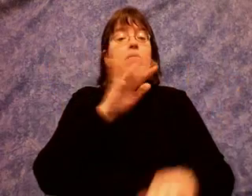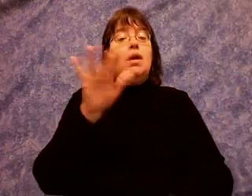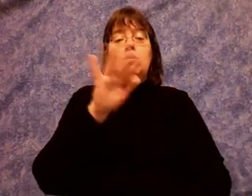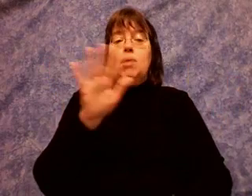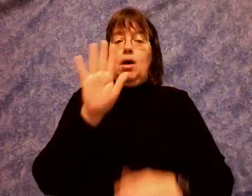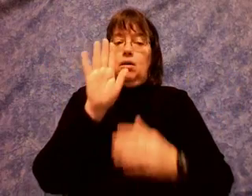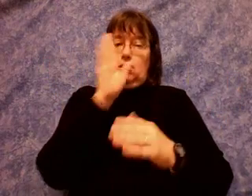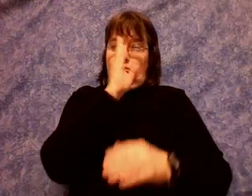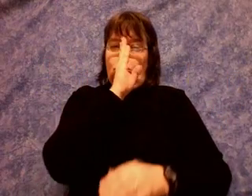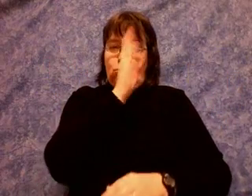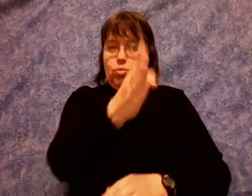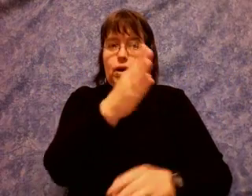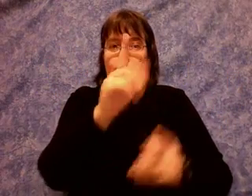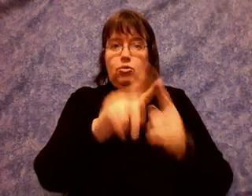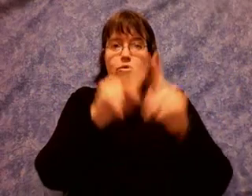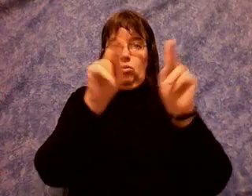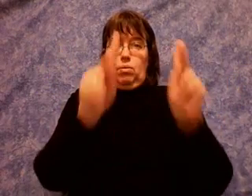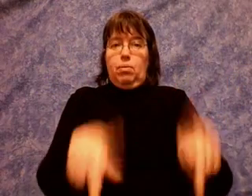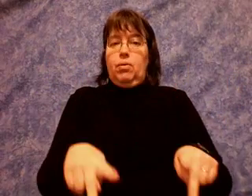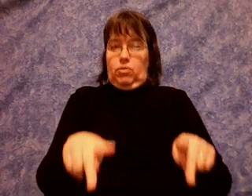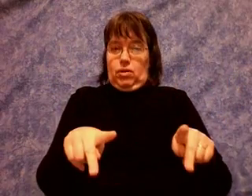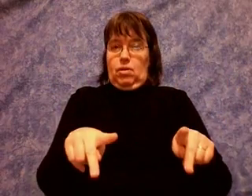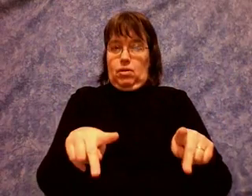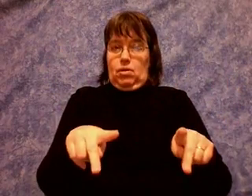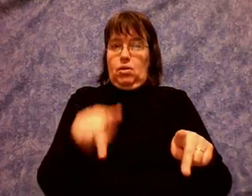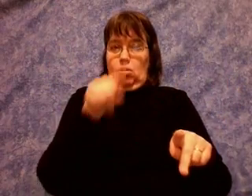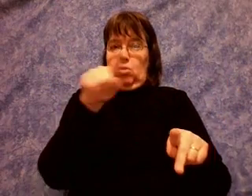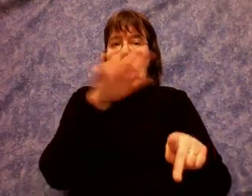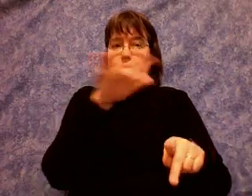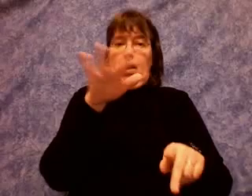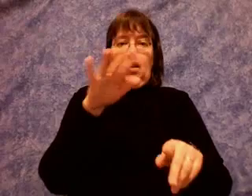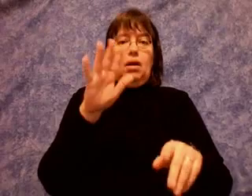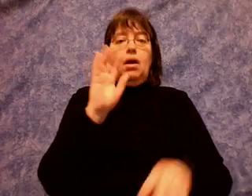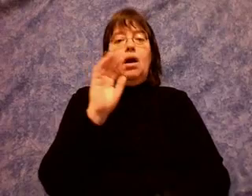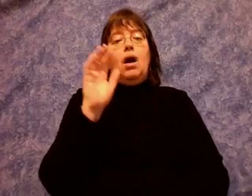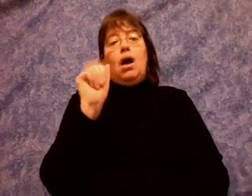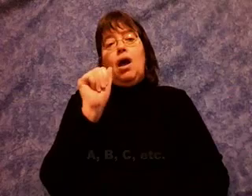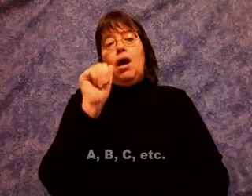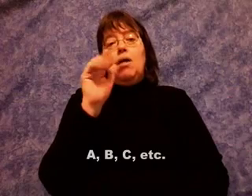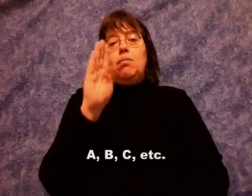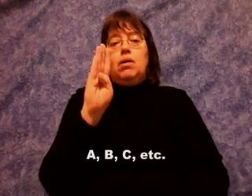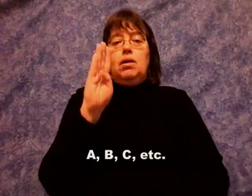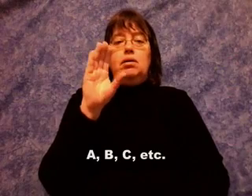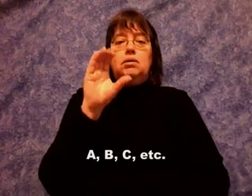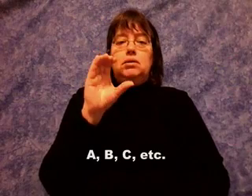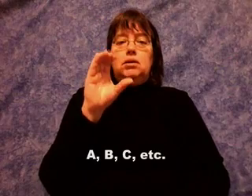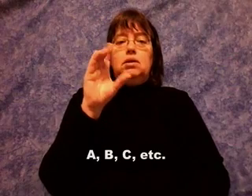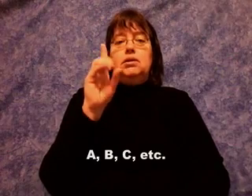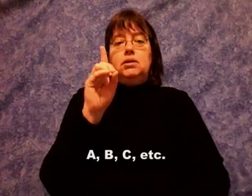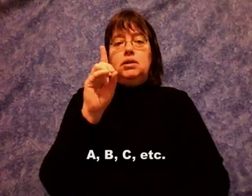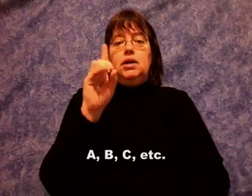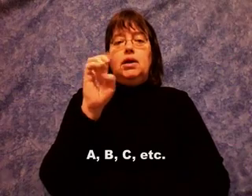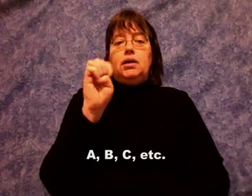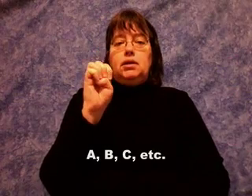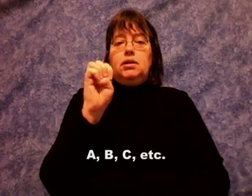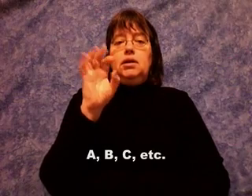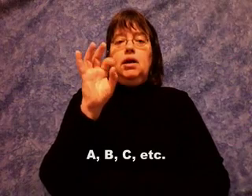different directions and upside down and backwards. When you make the letters in fingerspelling, make them toward the person.